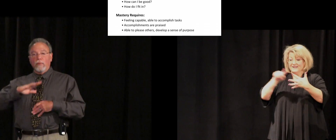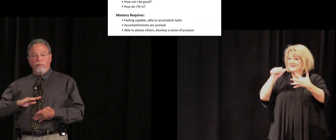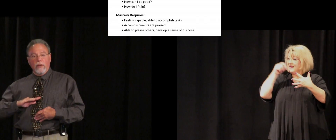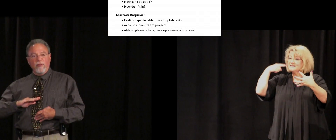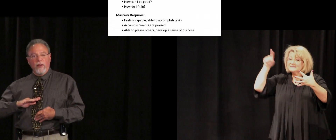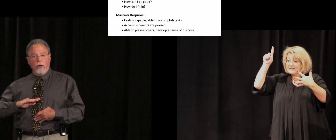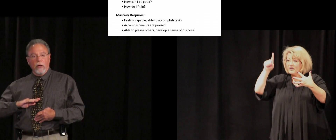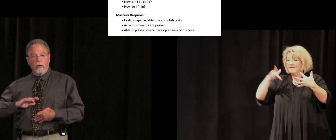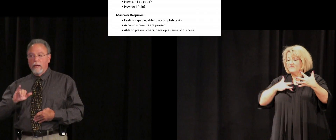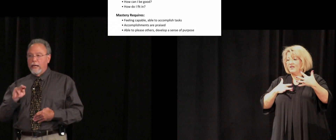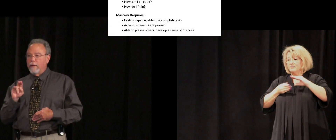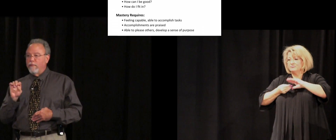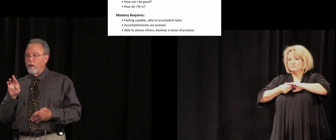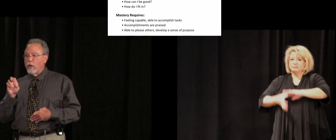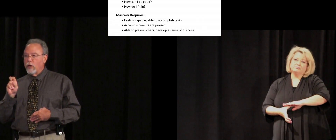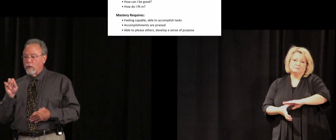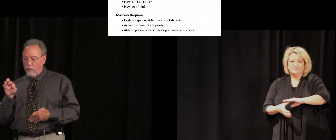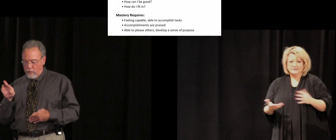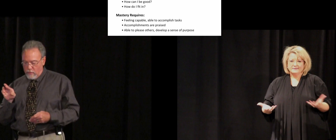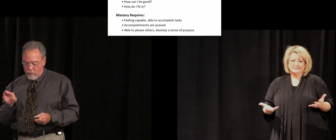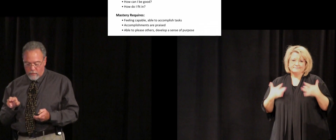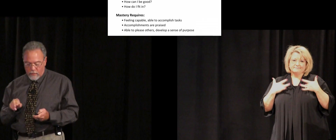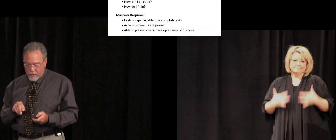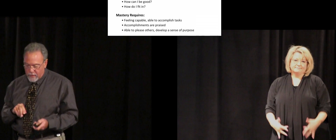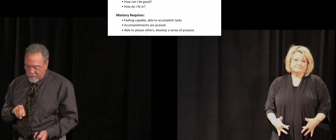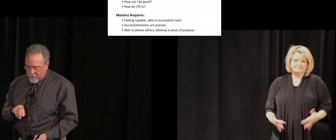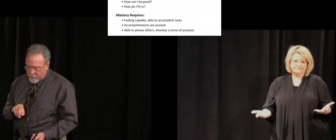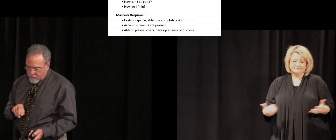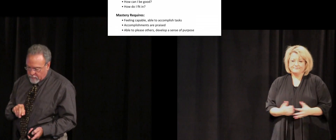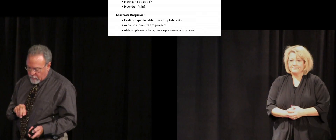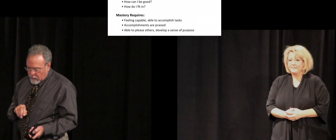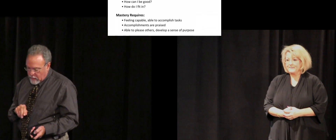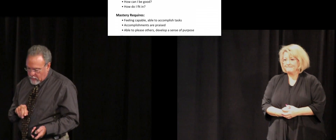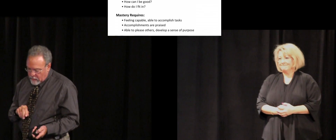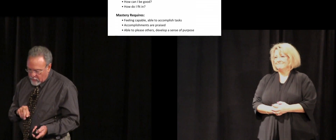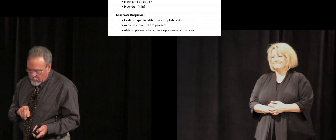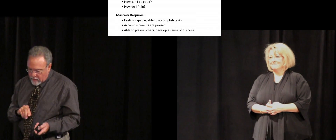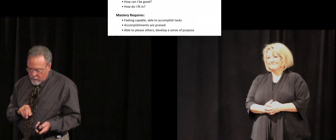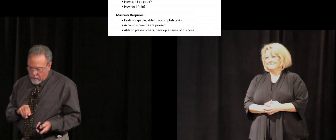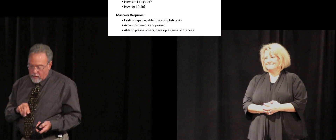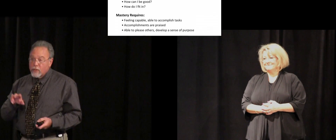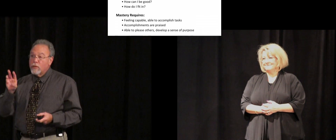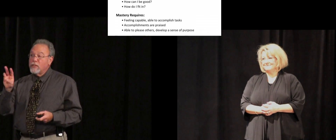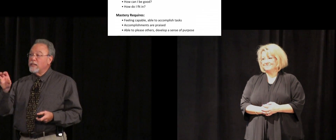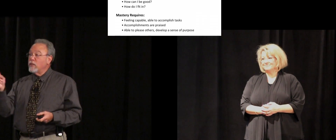feel good about what they can do, or if they do, they don't have a clue,